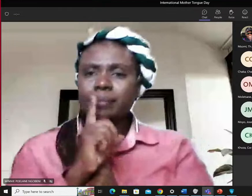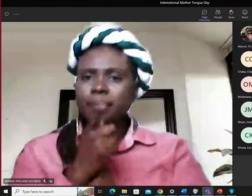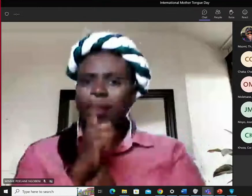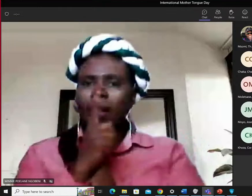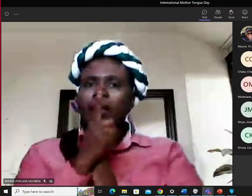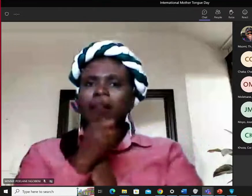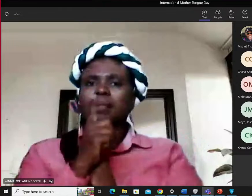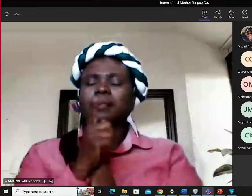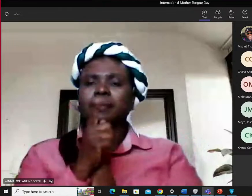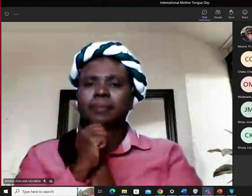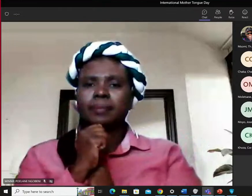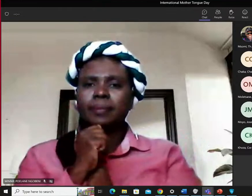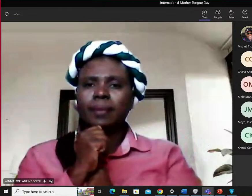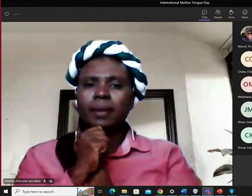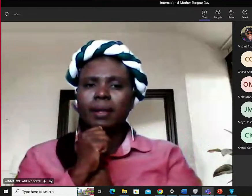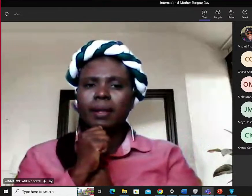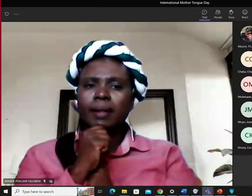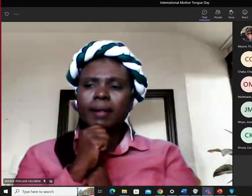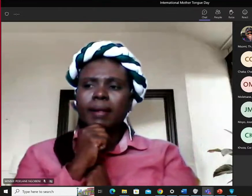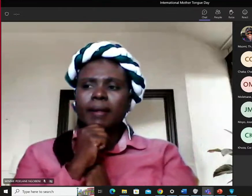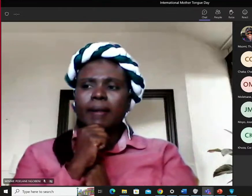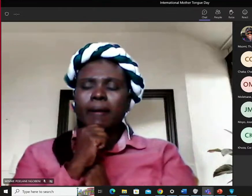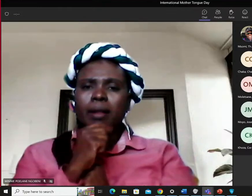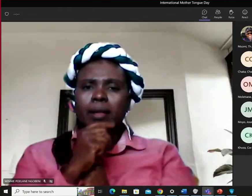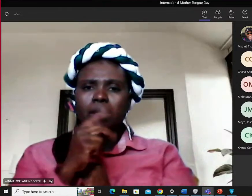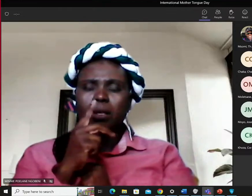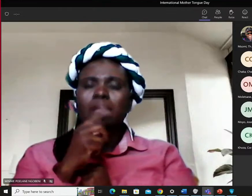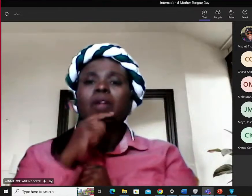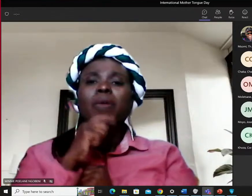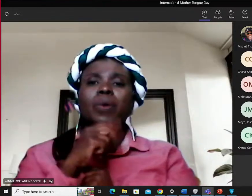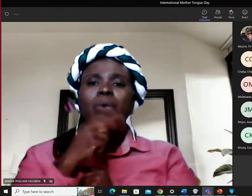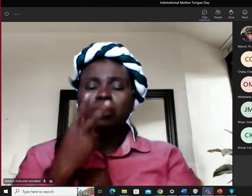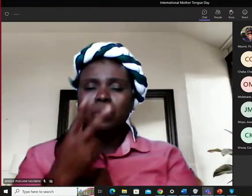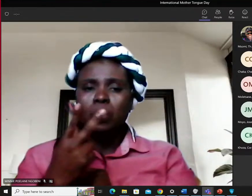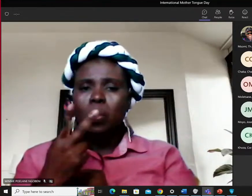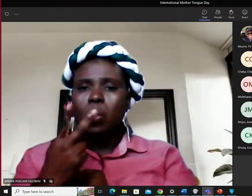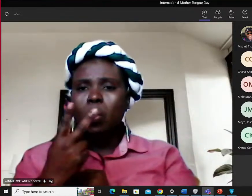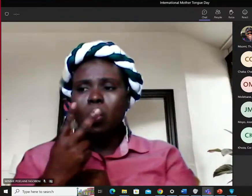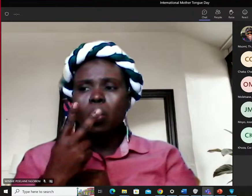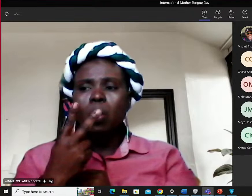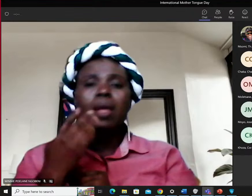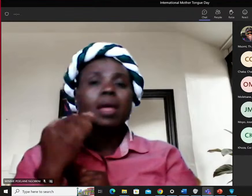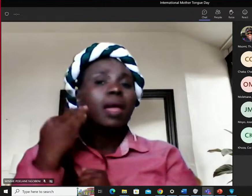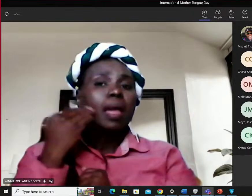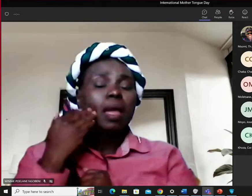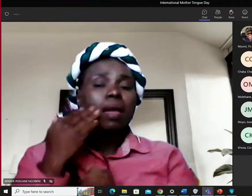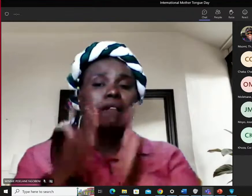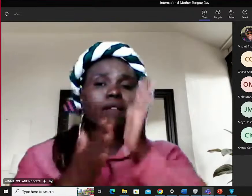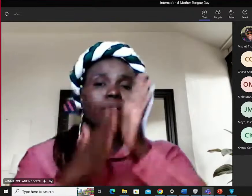to use the 2 languages which I know. If you say in Afrikaans,